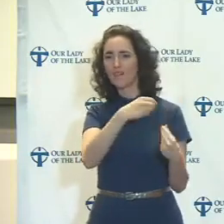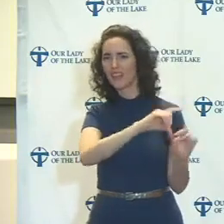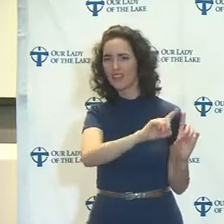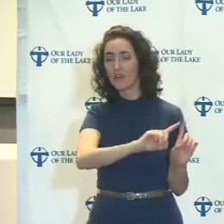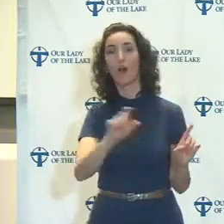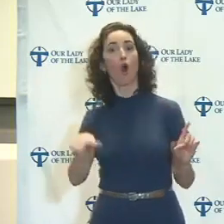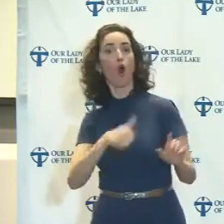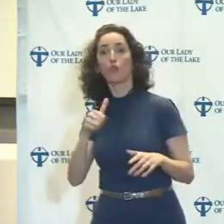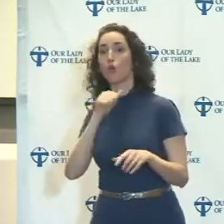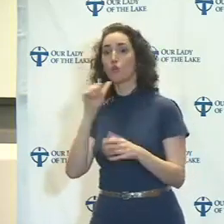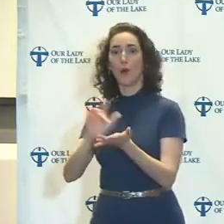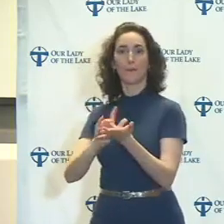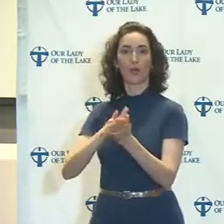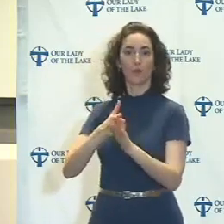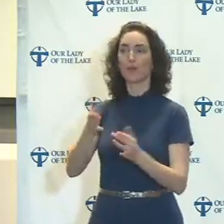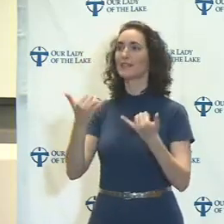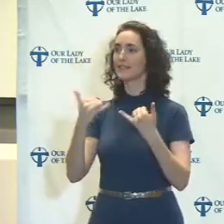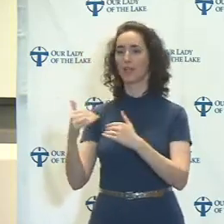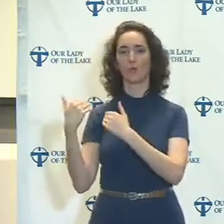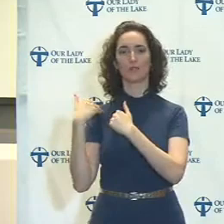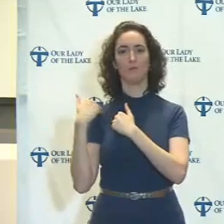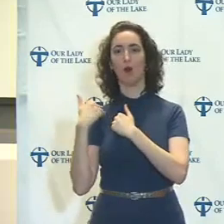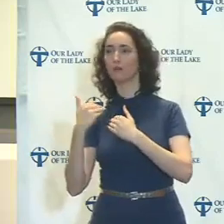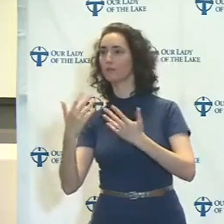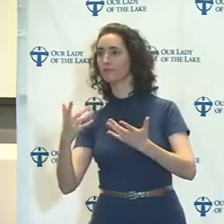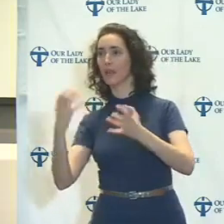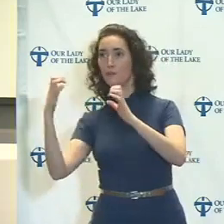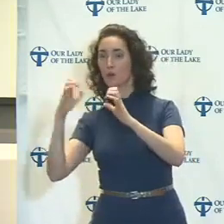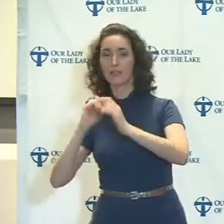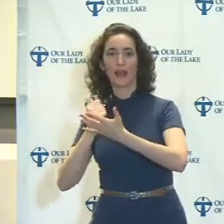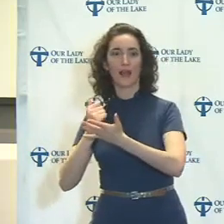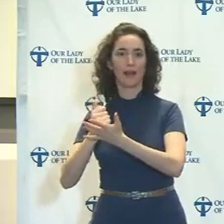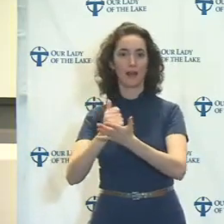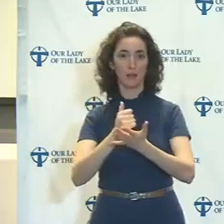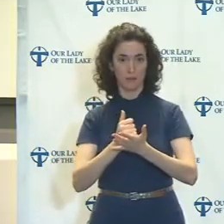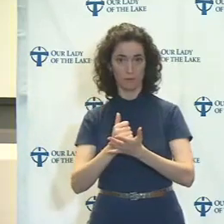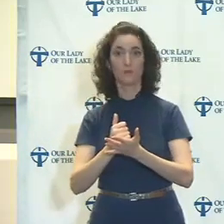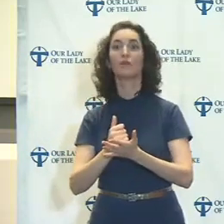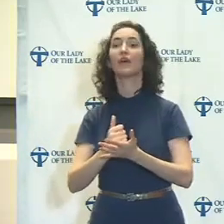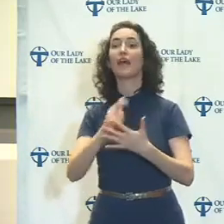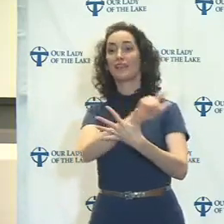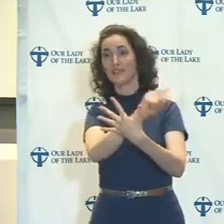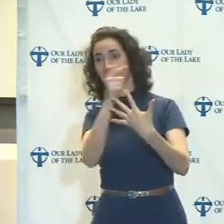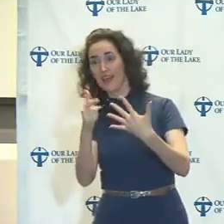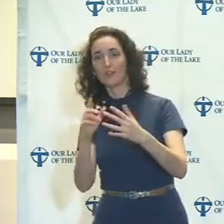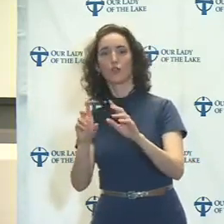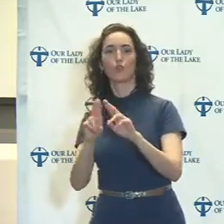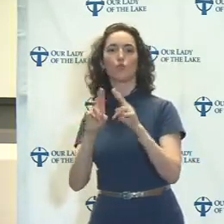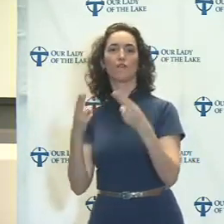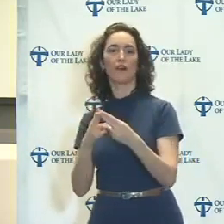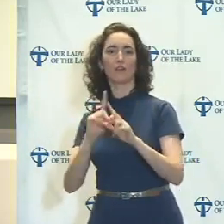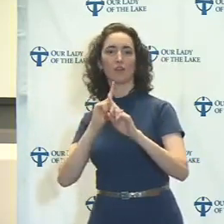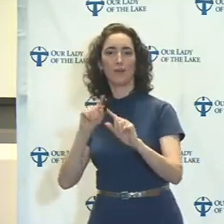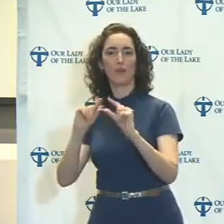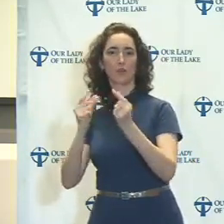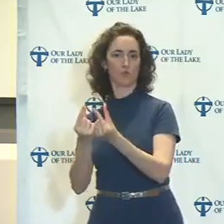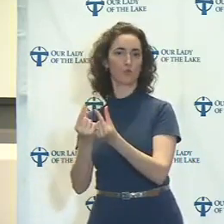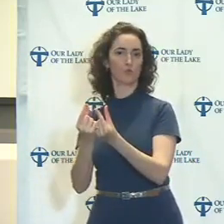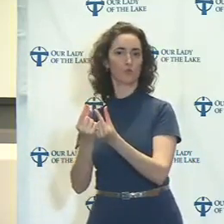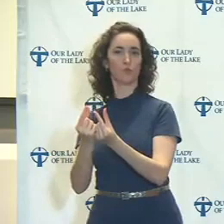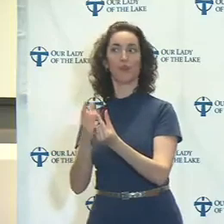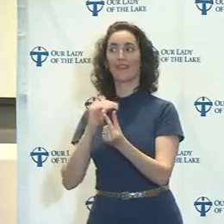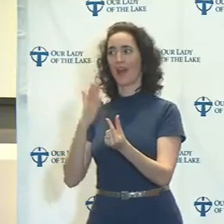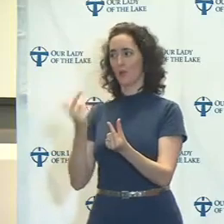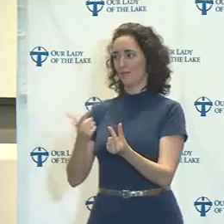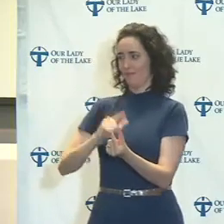the COVID emergency, and then get to the Unified Command Group. And that's why we're here today.